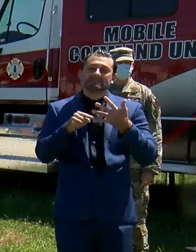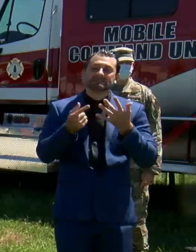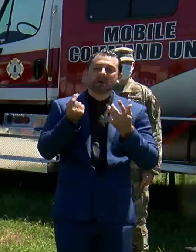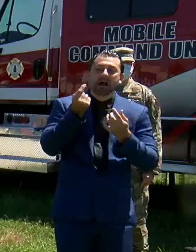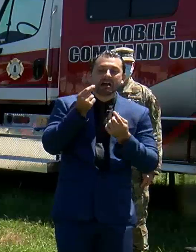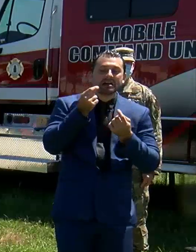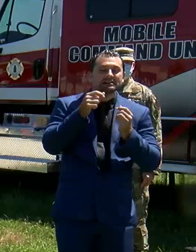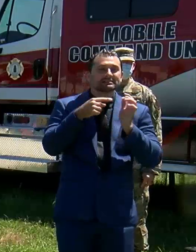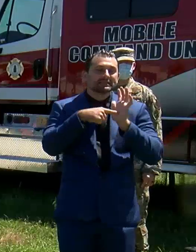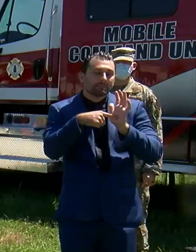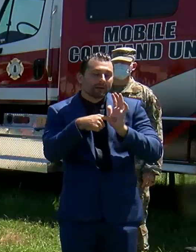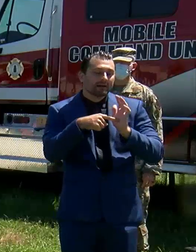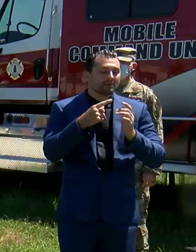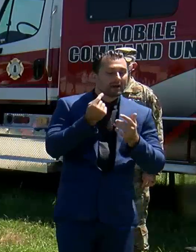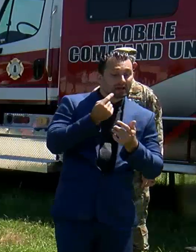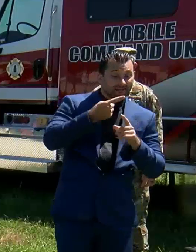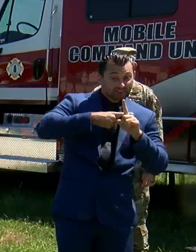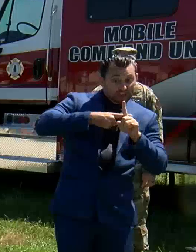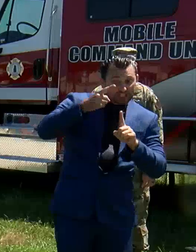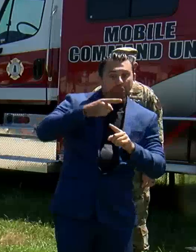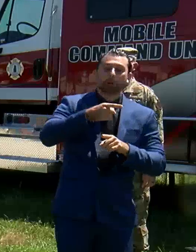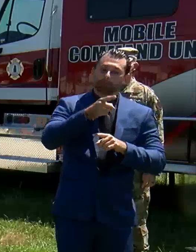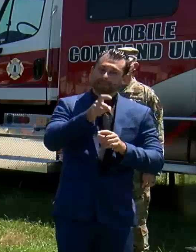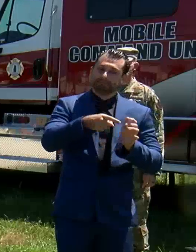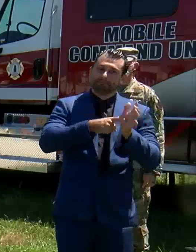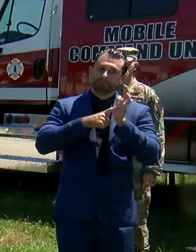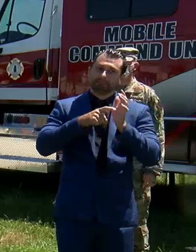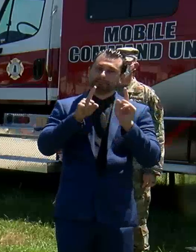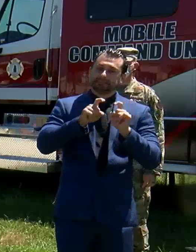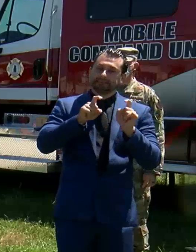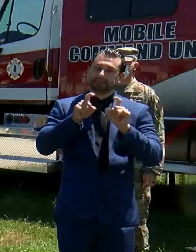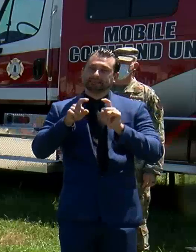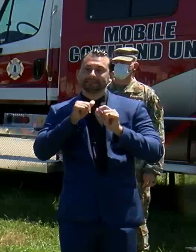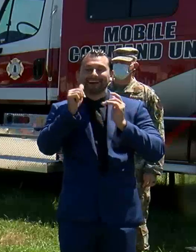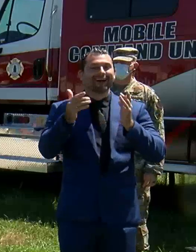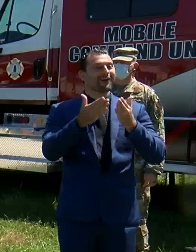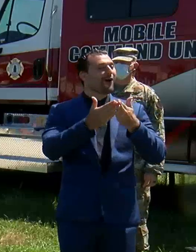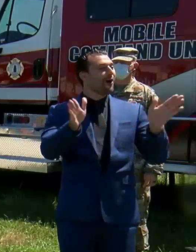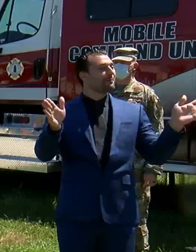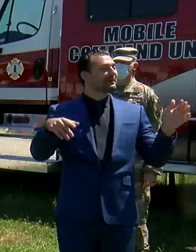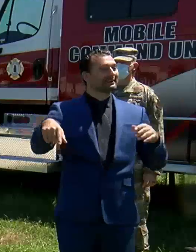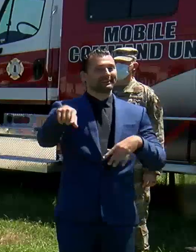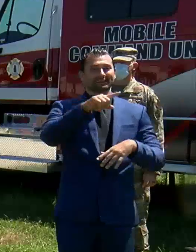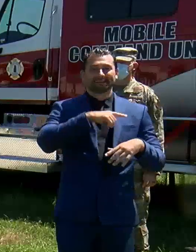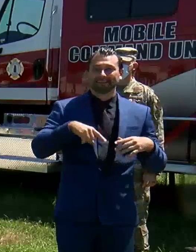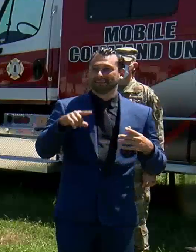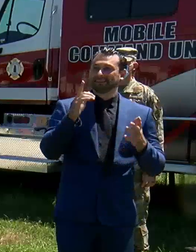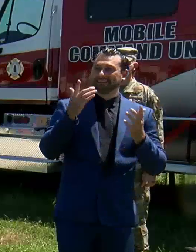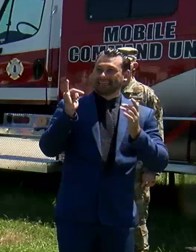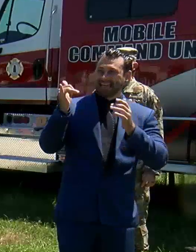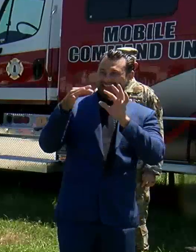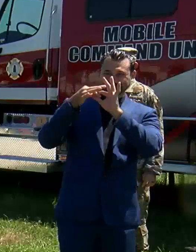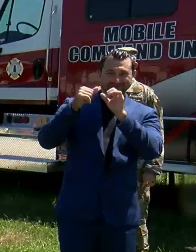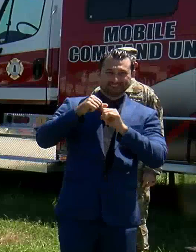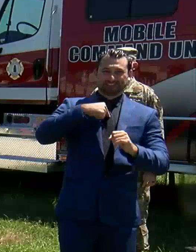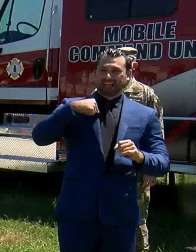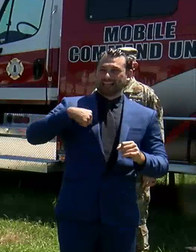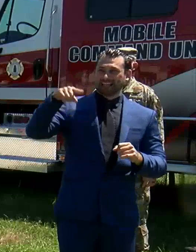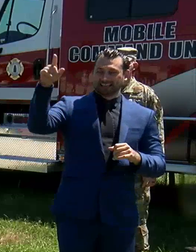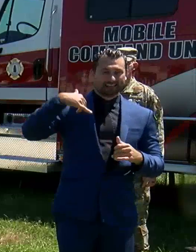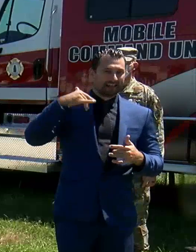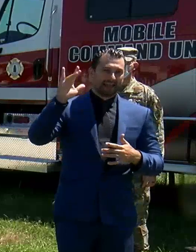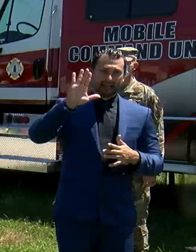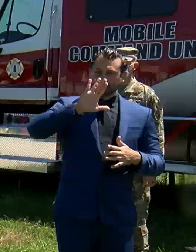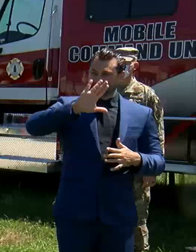to China. Well, that is much different picture now. For you want to come to this test site, obviously if you